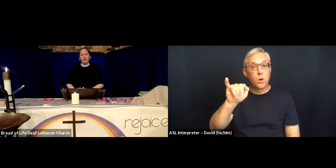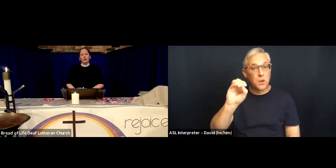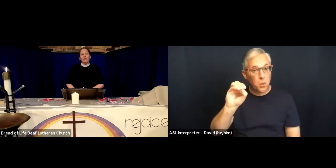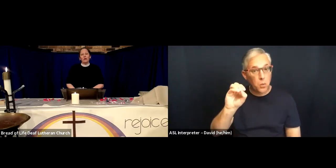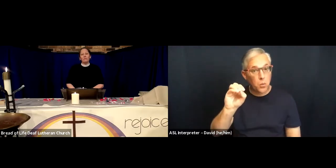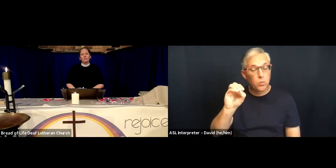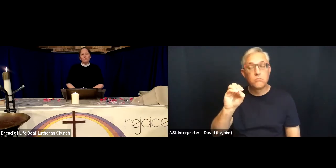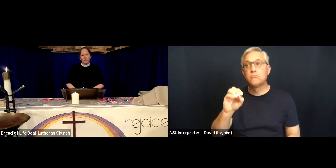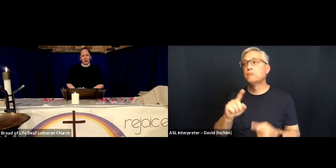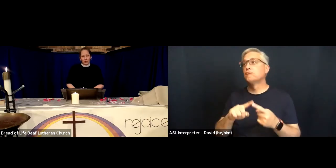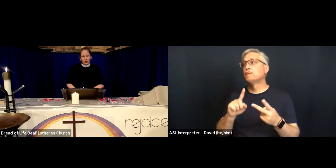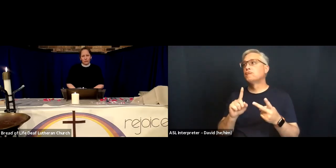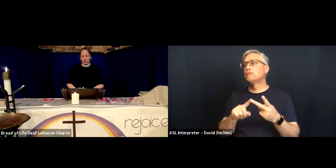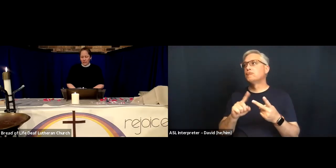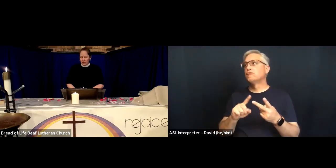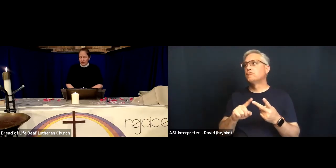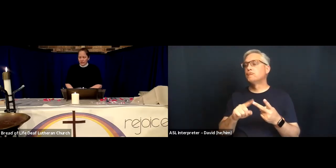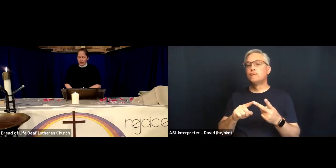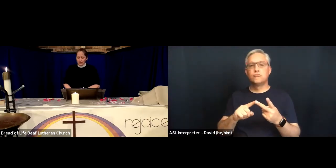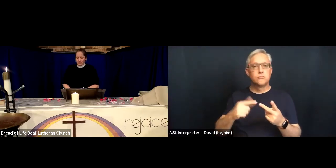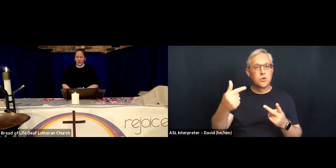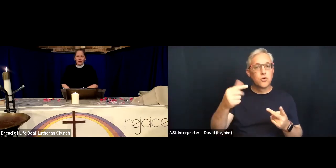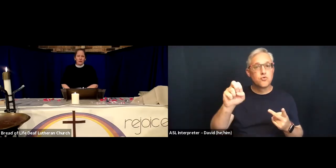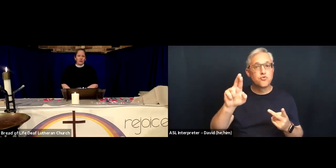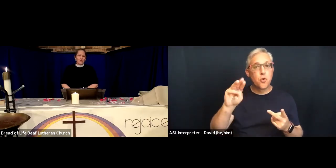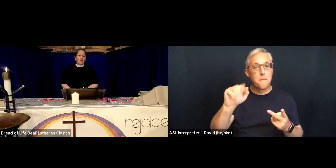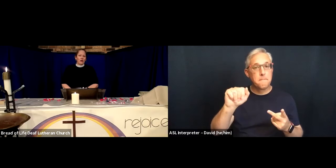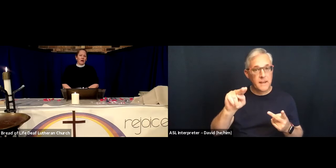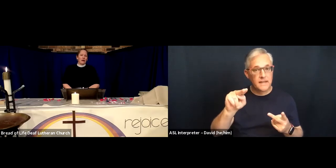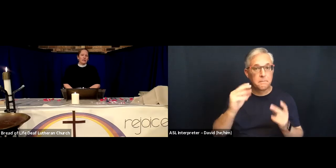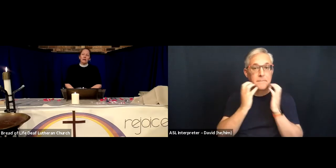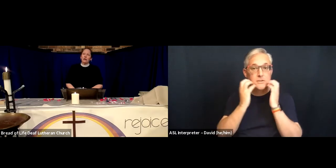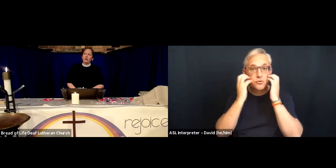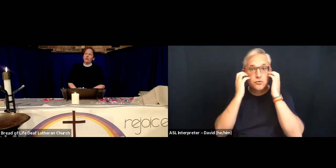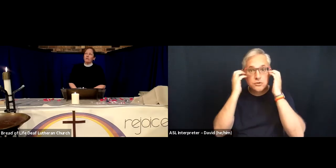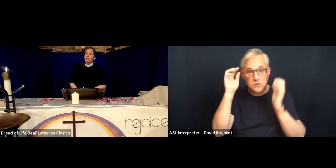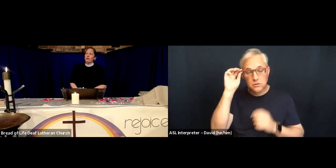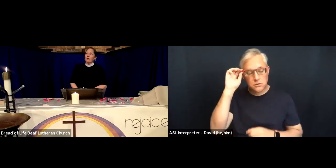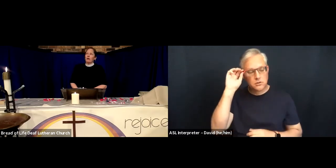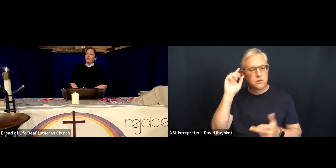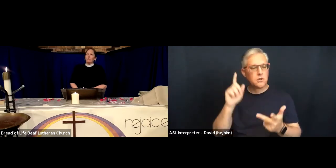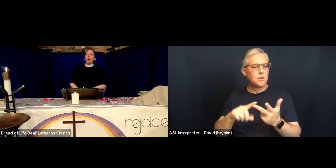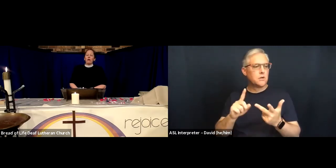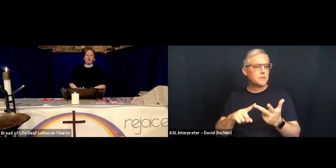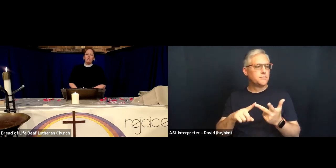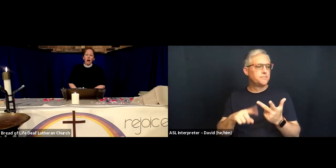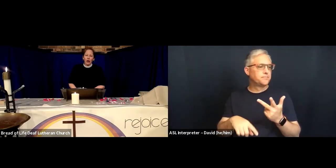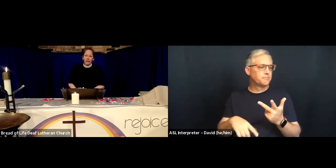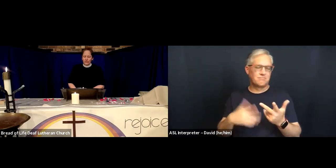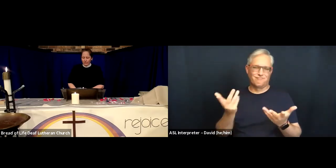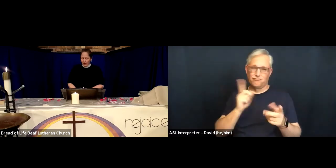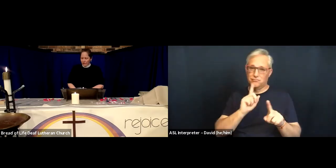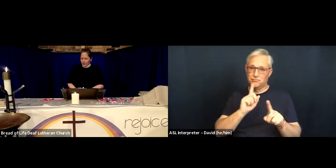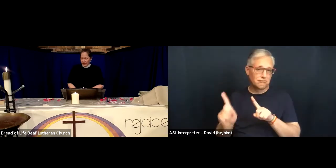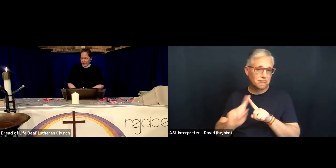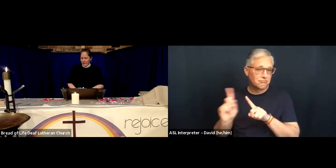I think of German measles, I think of all